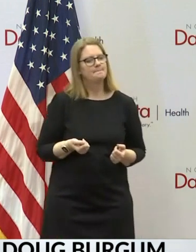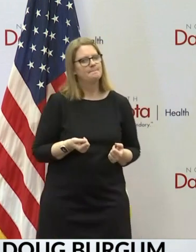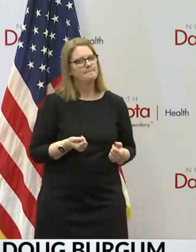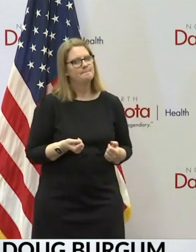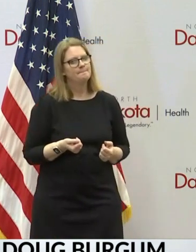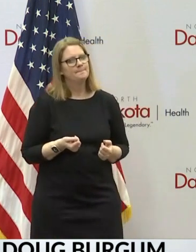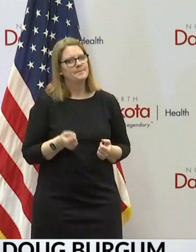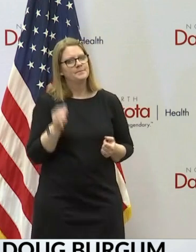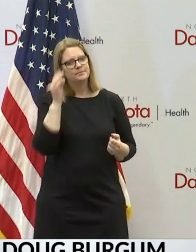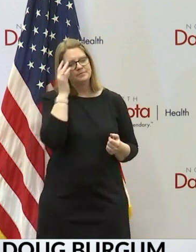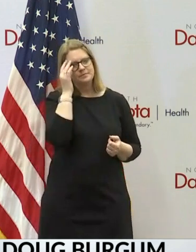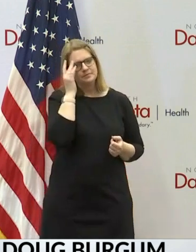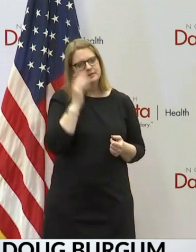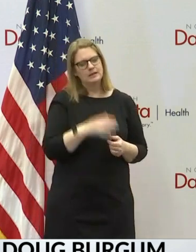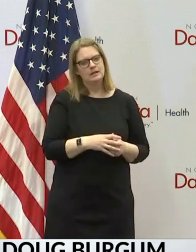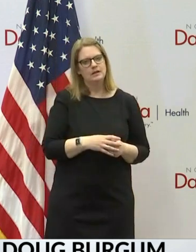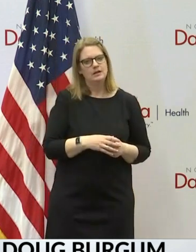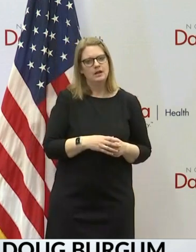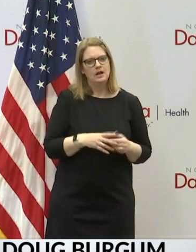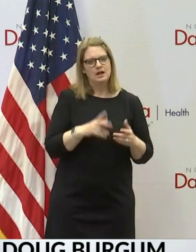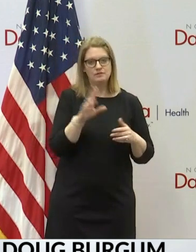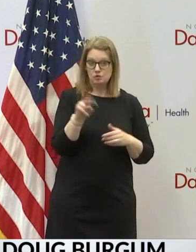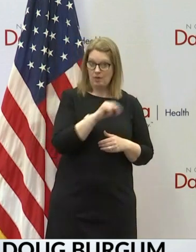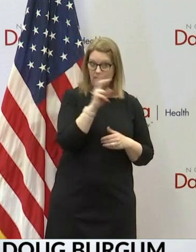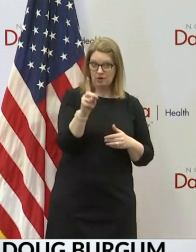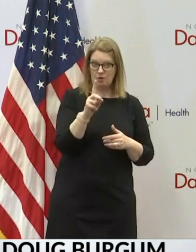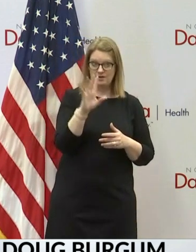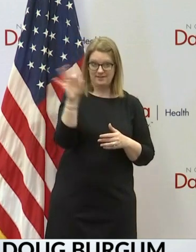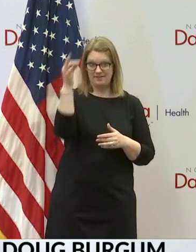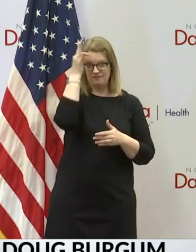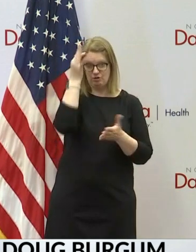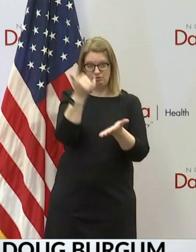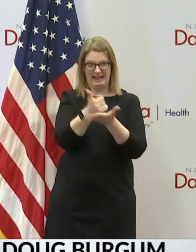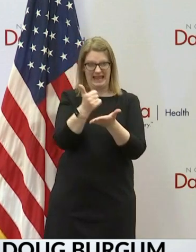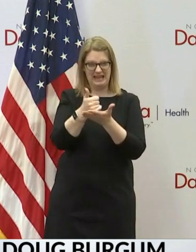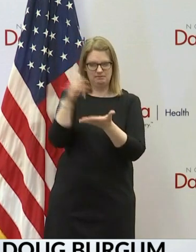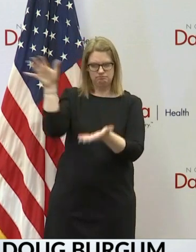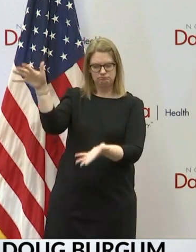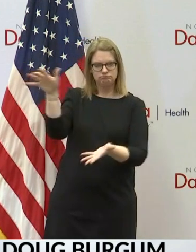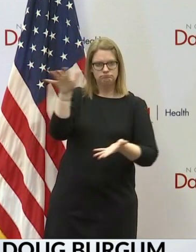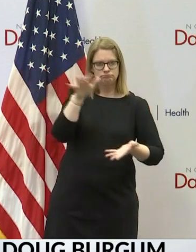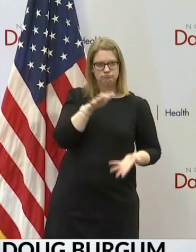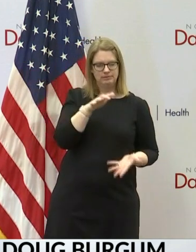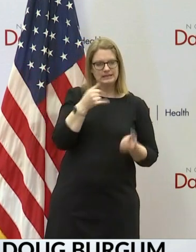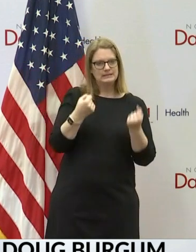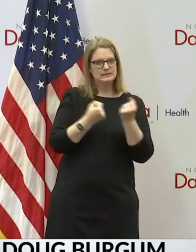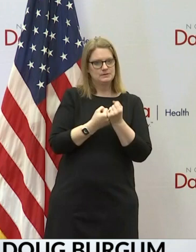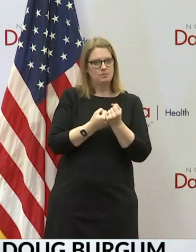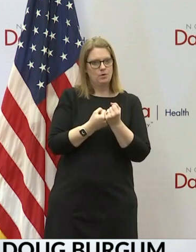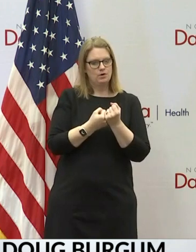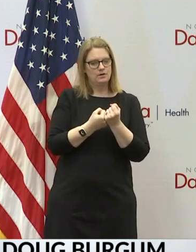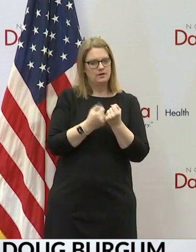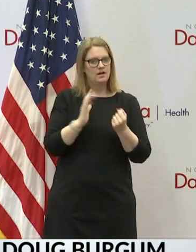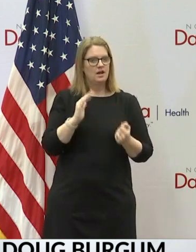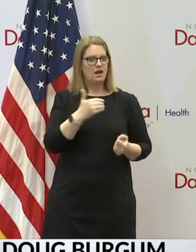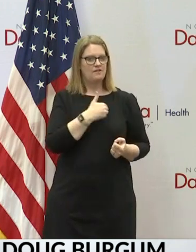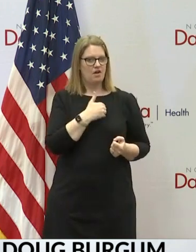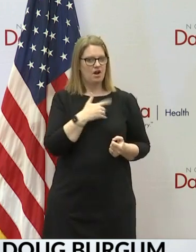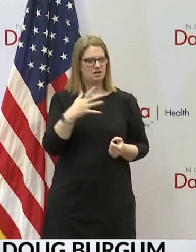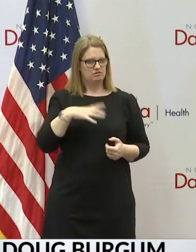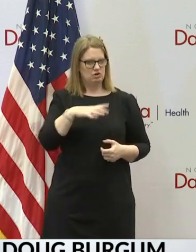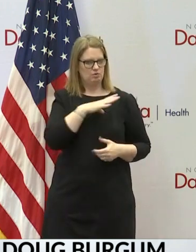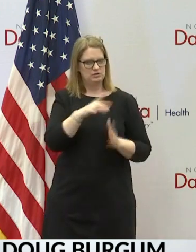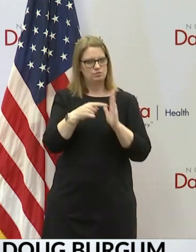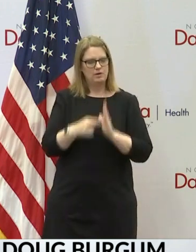in terms of what North Dakota has received in terms of the federal aid that's come through with the support of our congressional